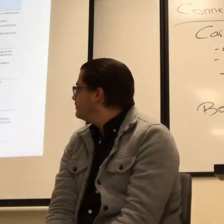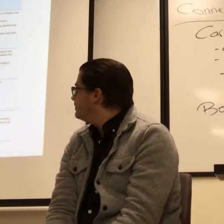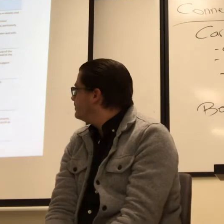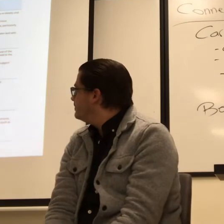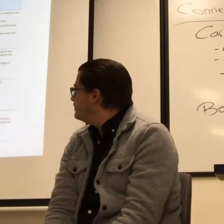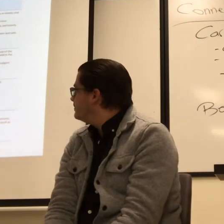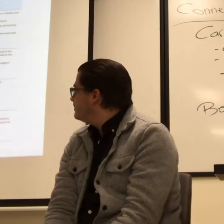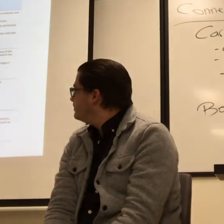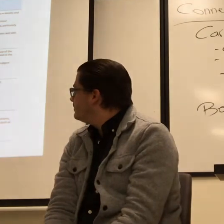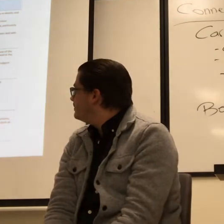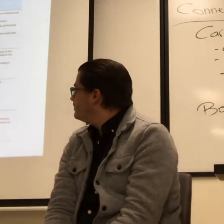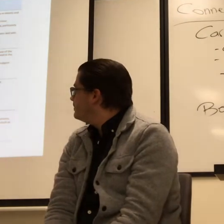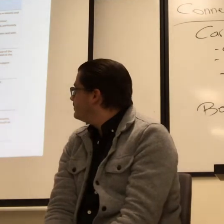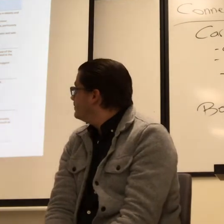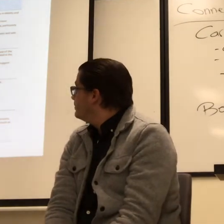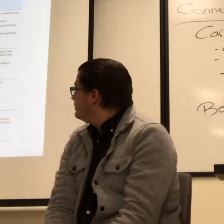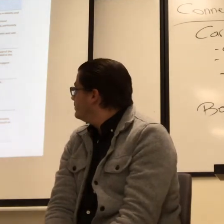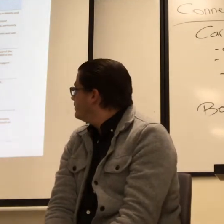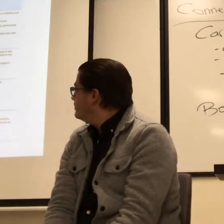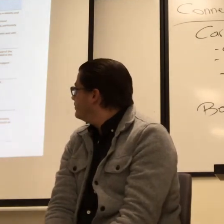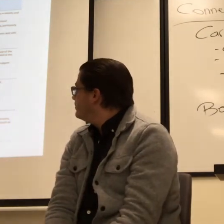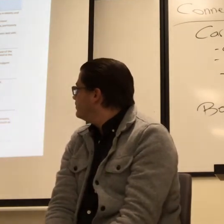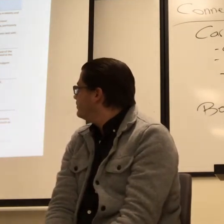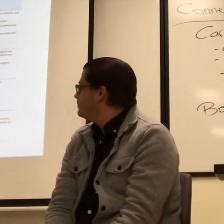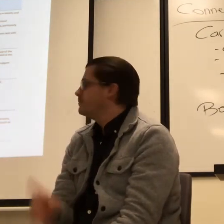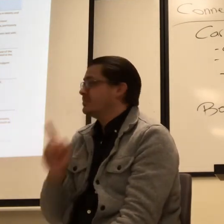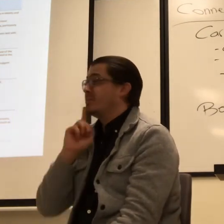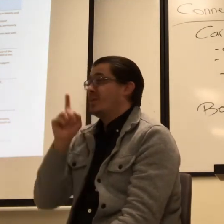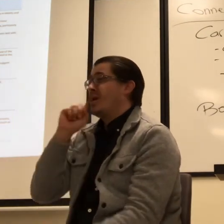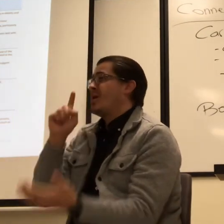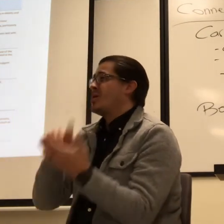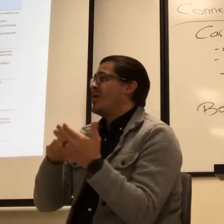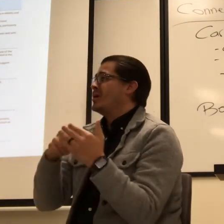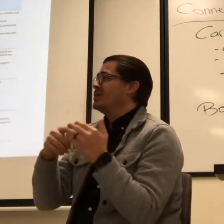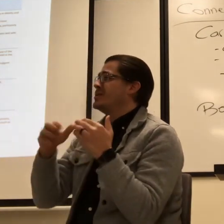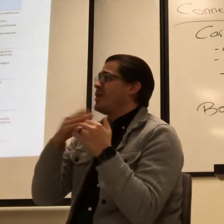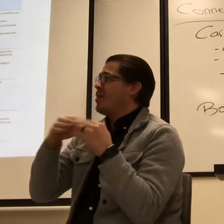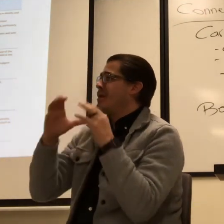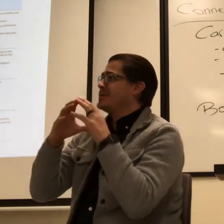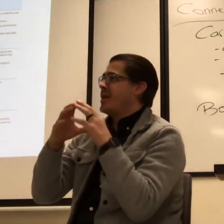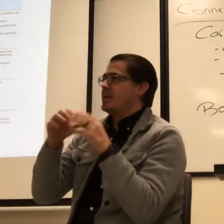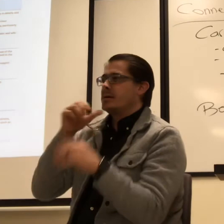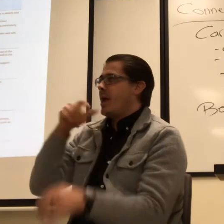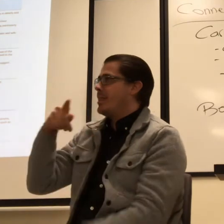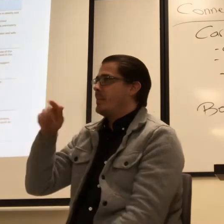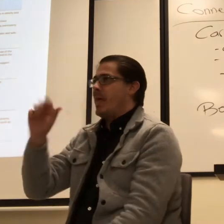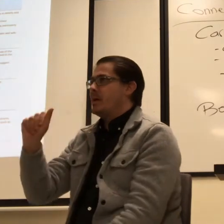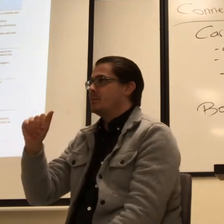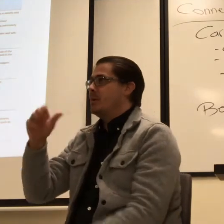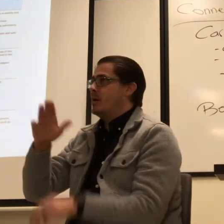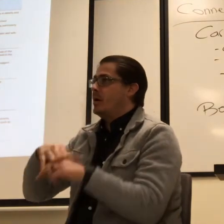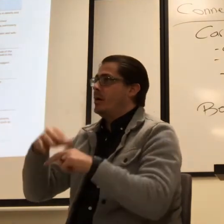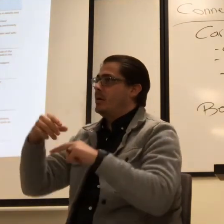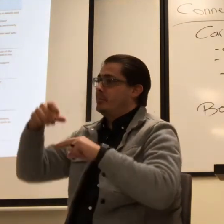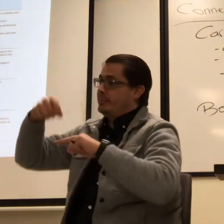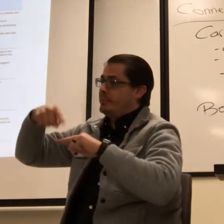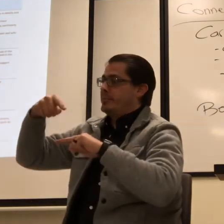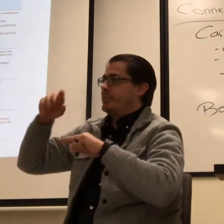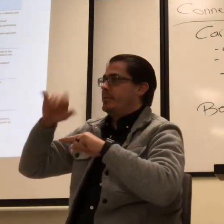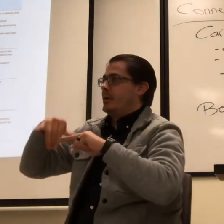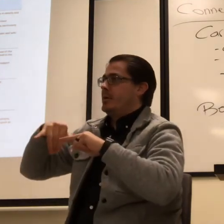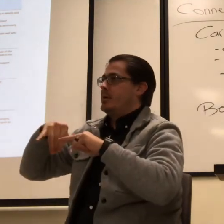So you really notice the blood cells, not the plasma, in a drop of blood, and we'll take a look at that. Okay, well, anyways, those are